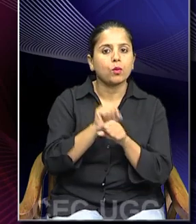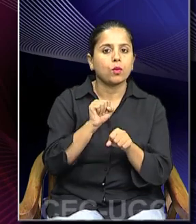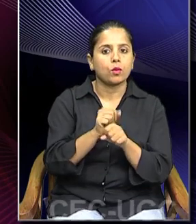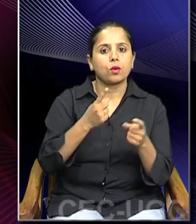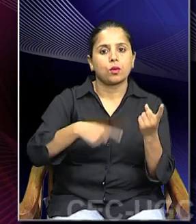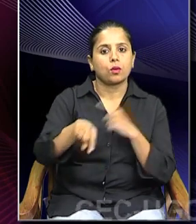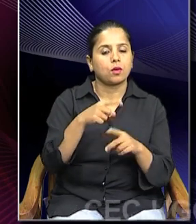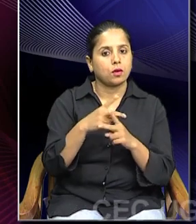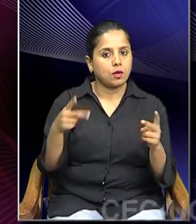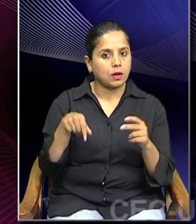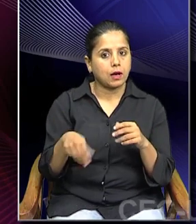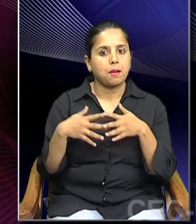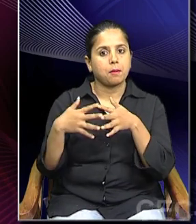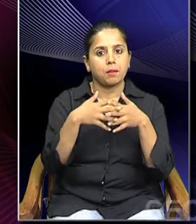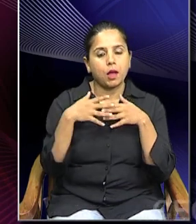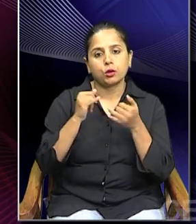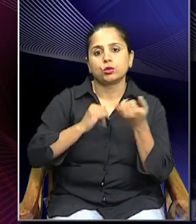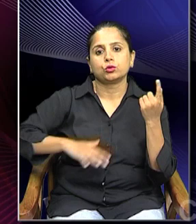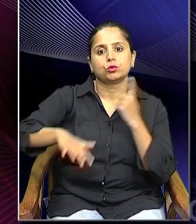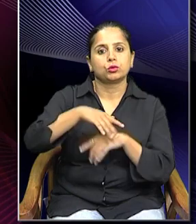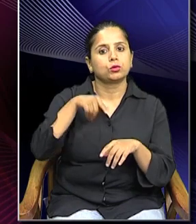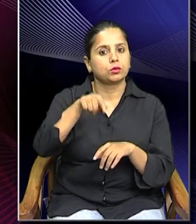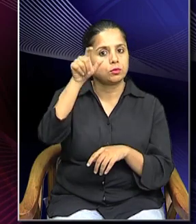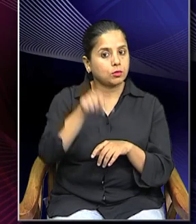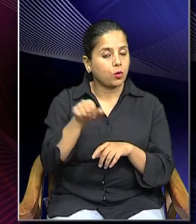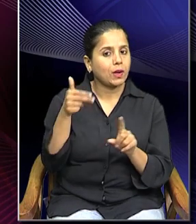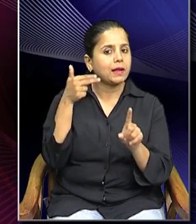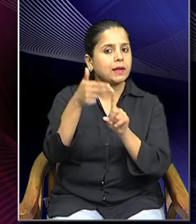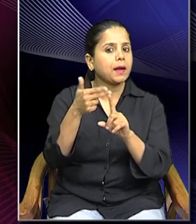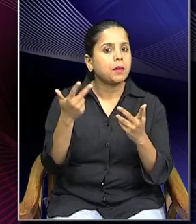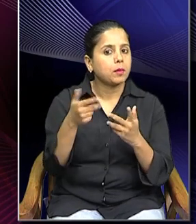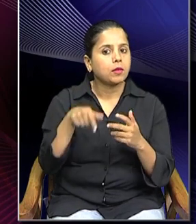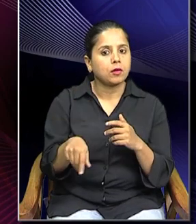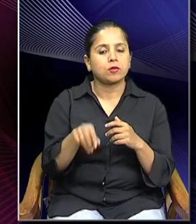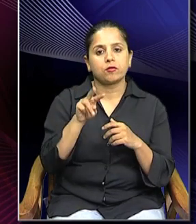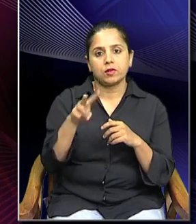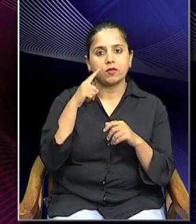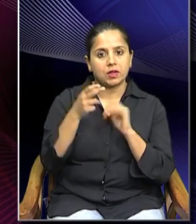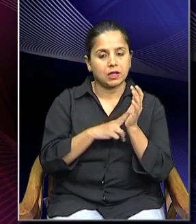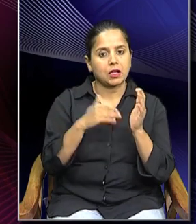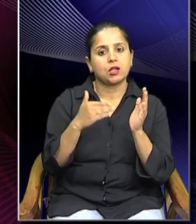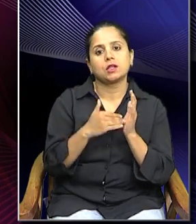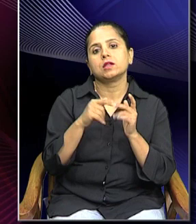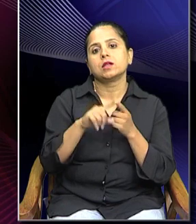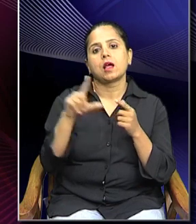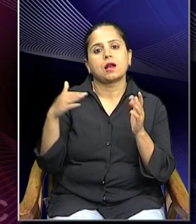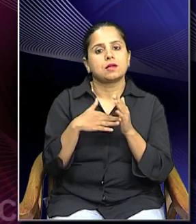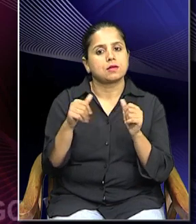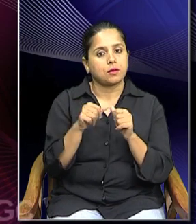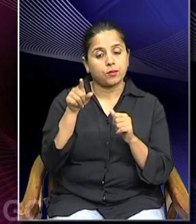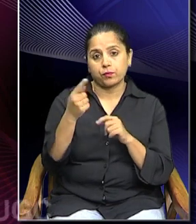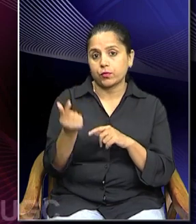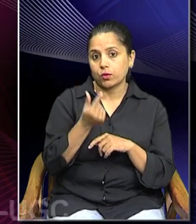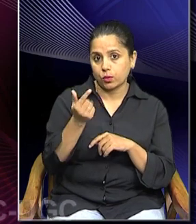a particular American sociologist. Her name is Viviana Zelizer. She is